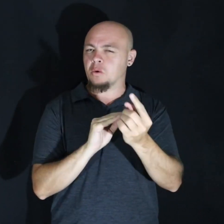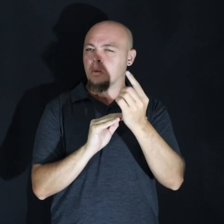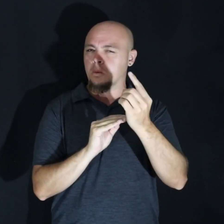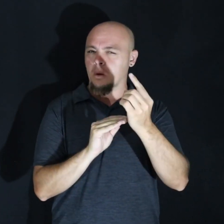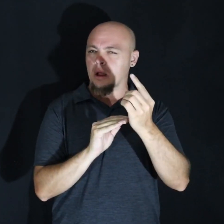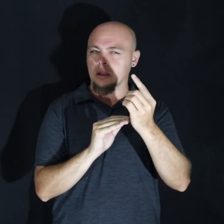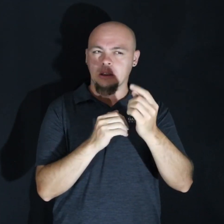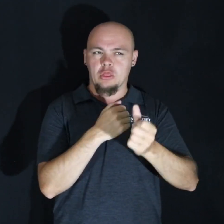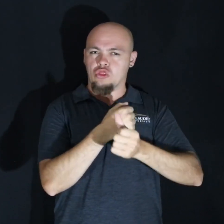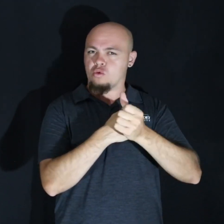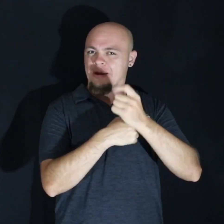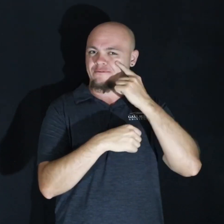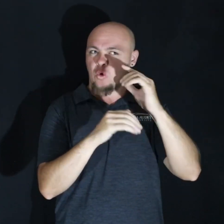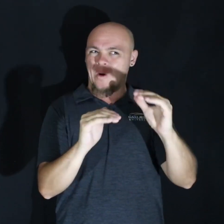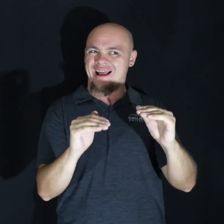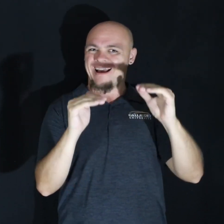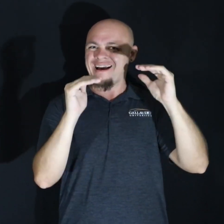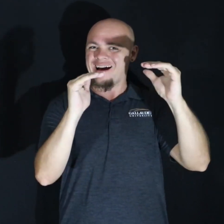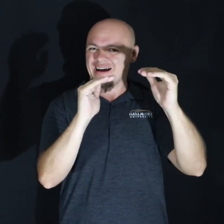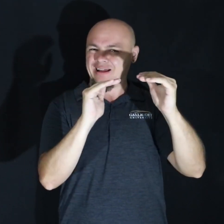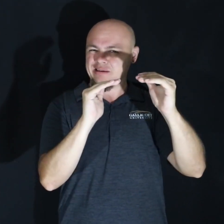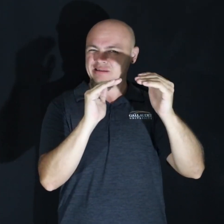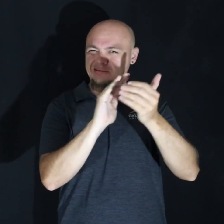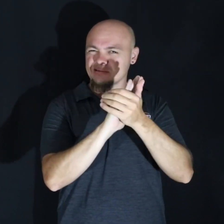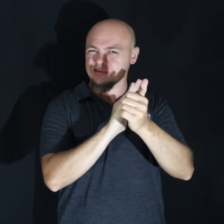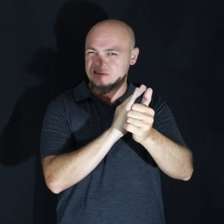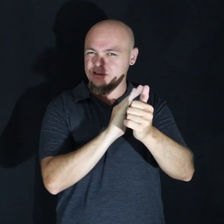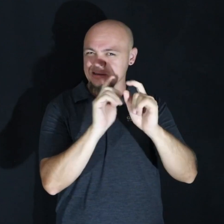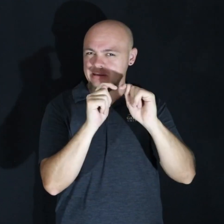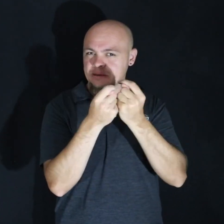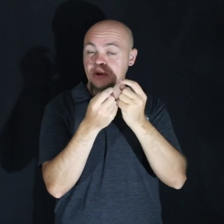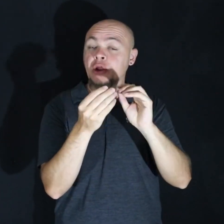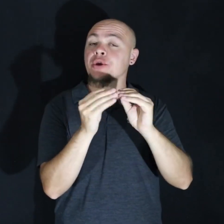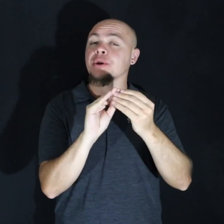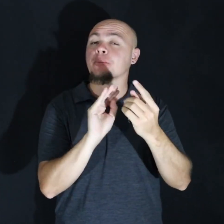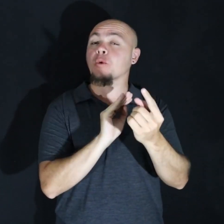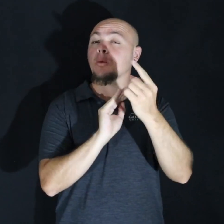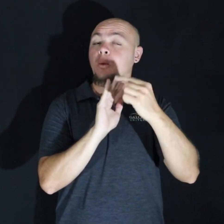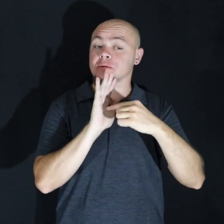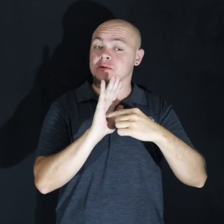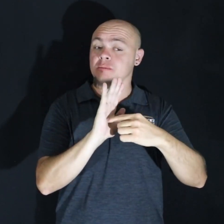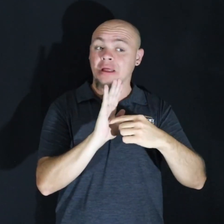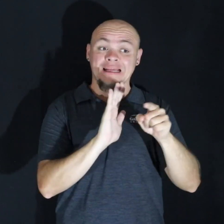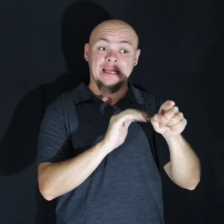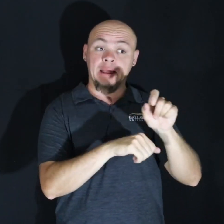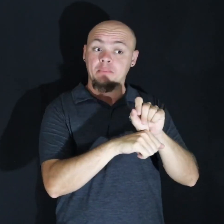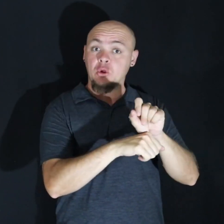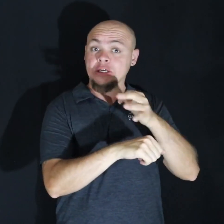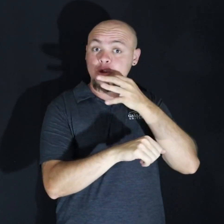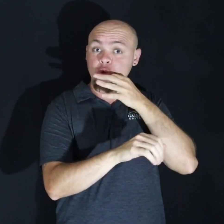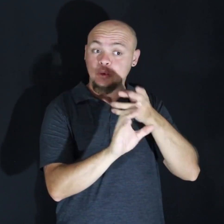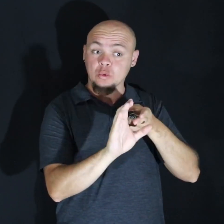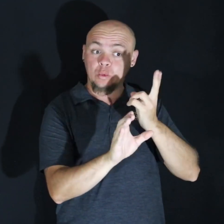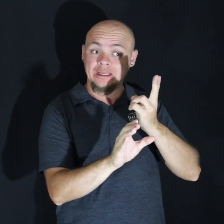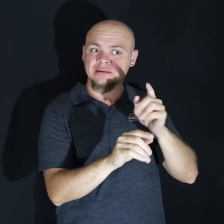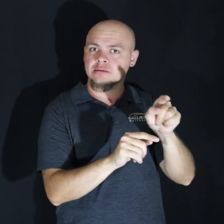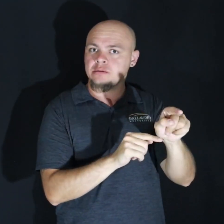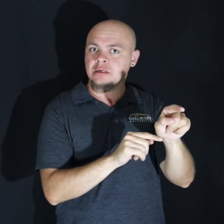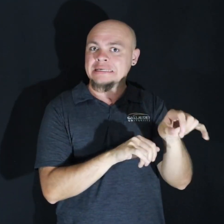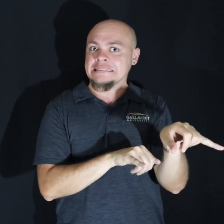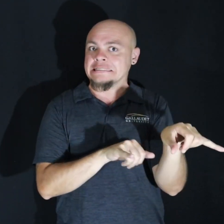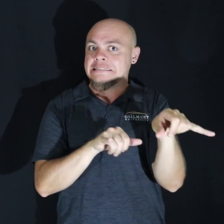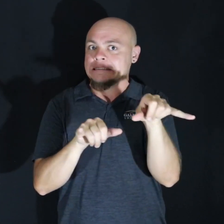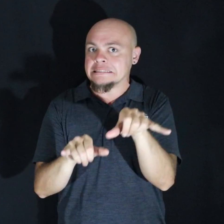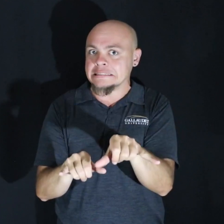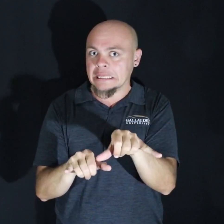high-performing teams. Did you know that the number one sign that an employee is about to quit is the same as the